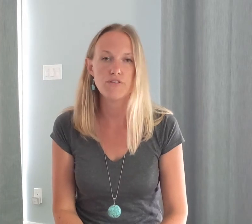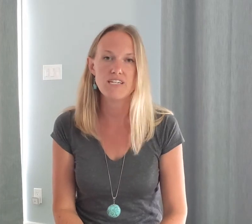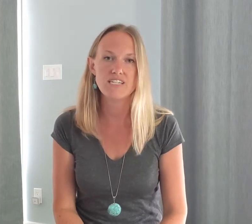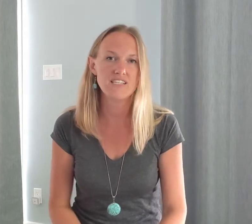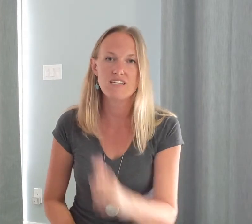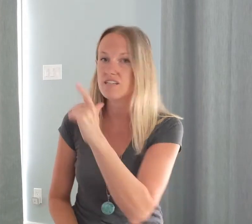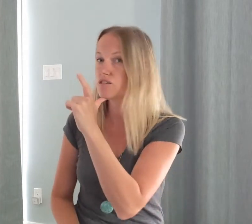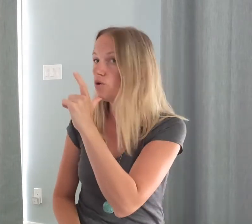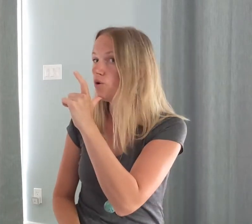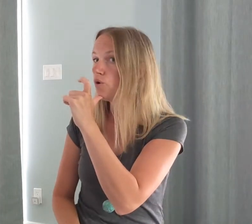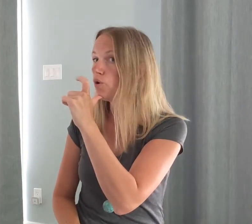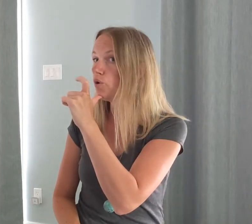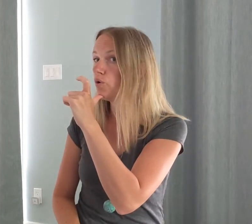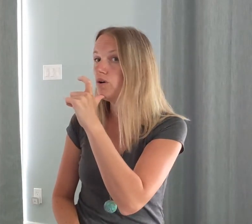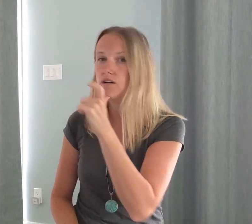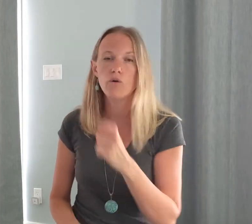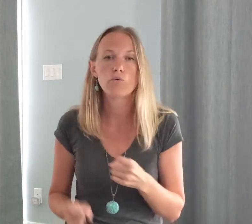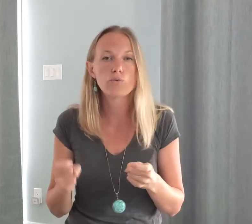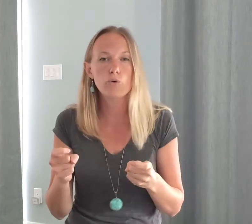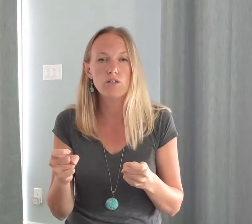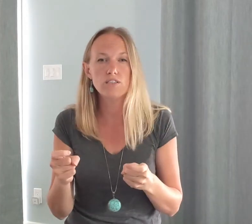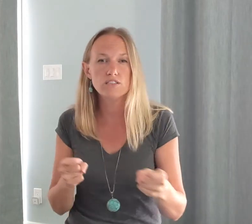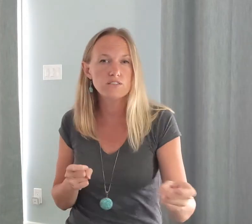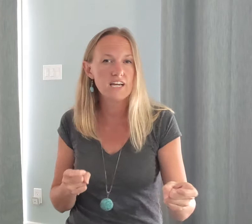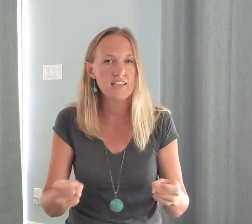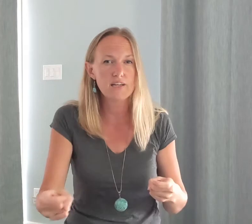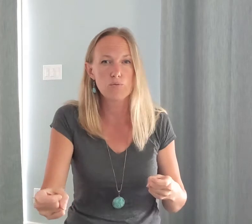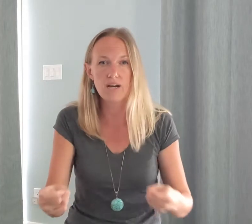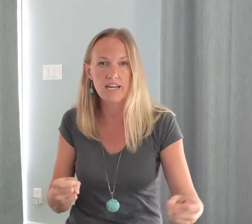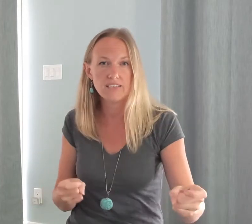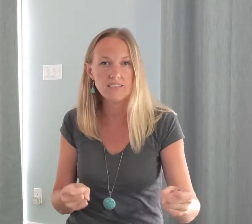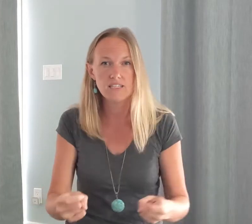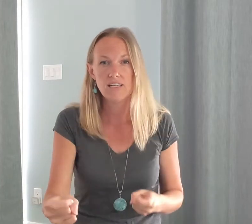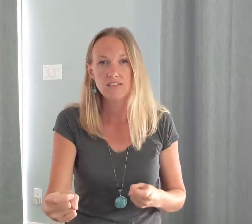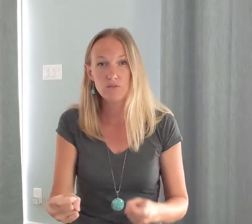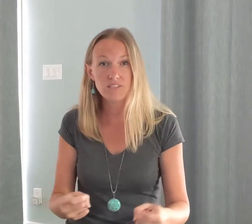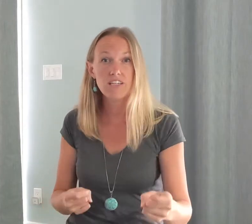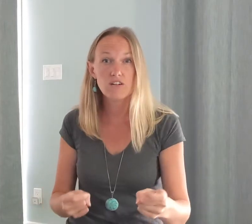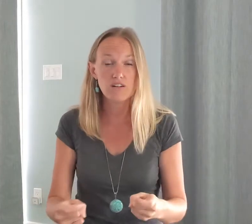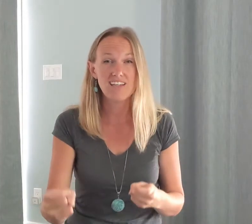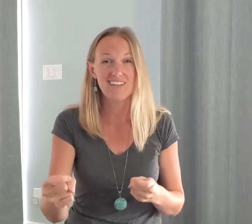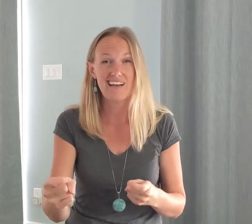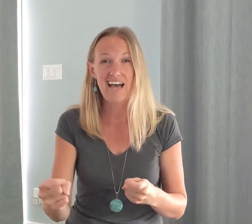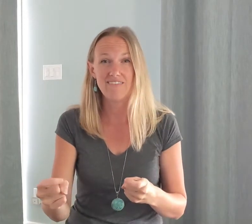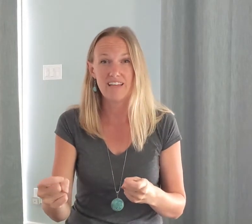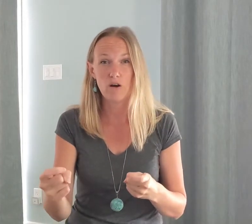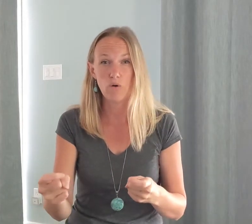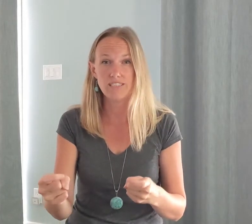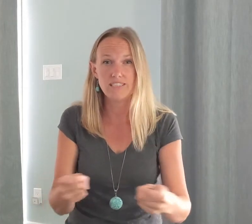and justice? Who rules, so it's kind of like reigns. So almost like you have like horses